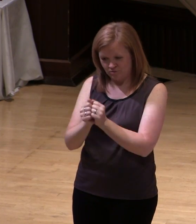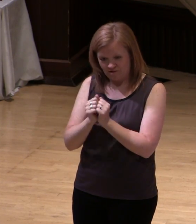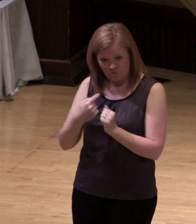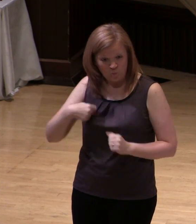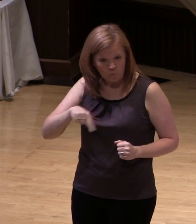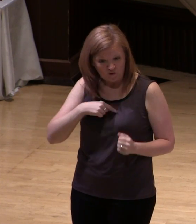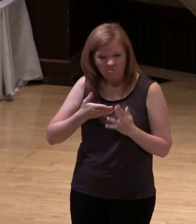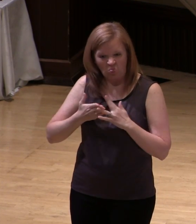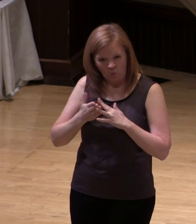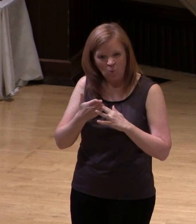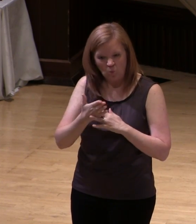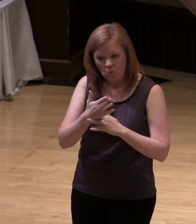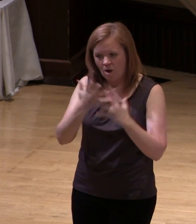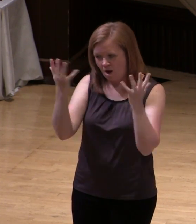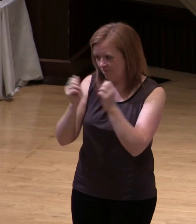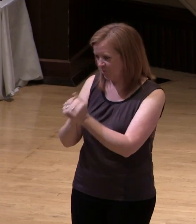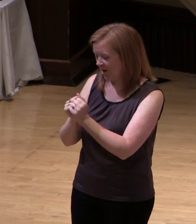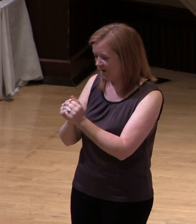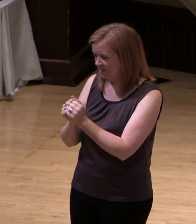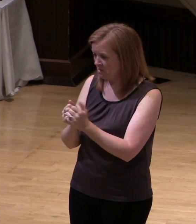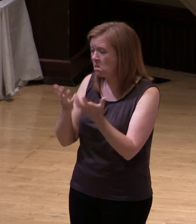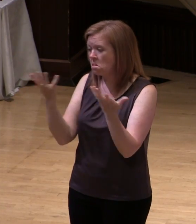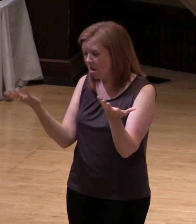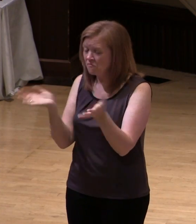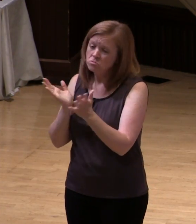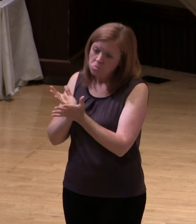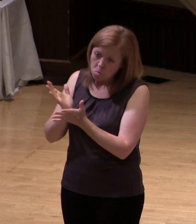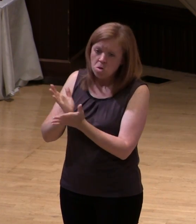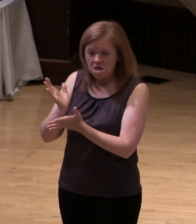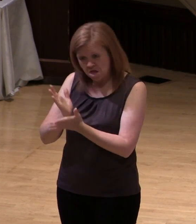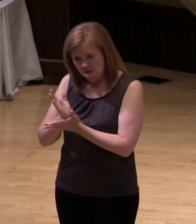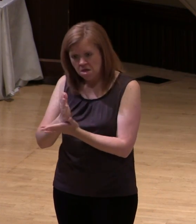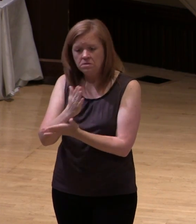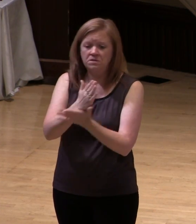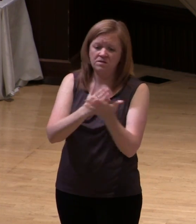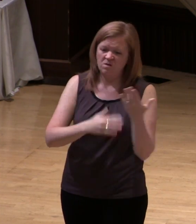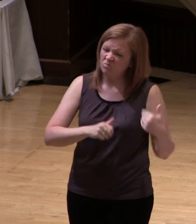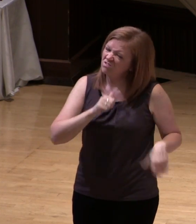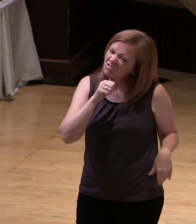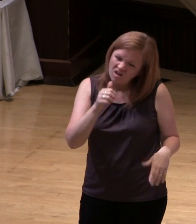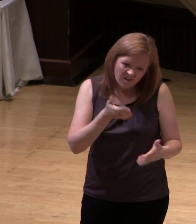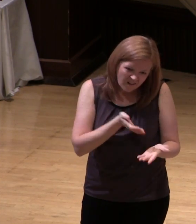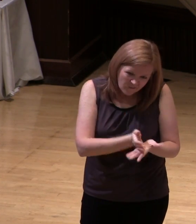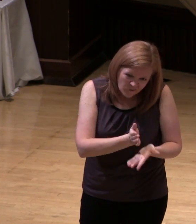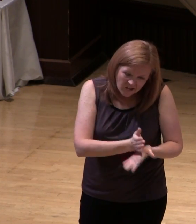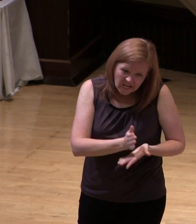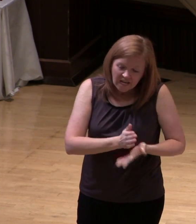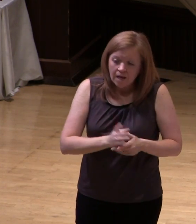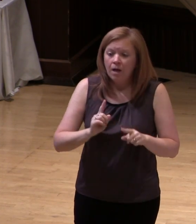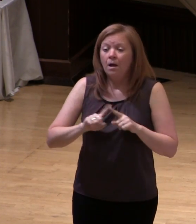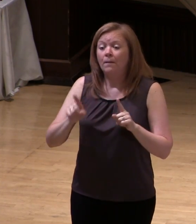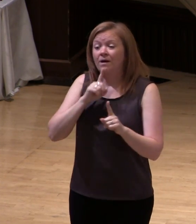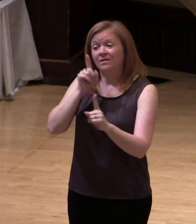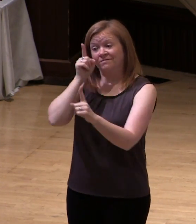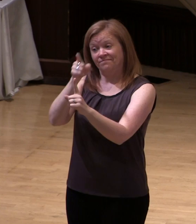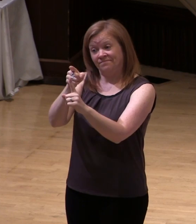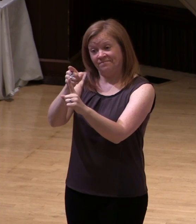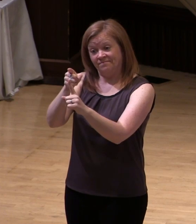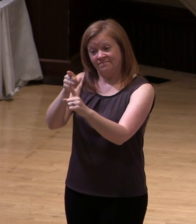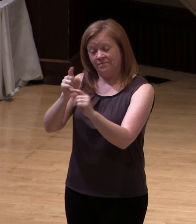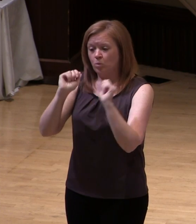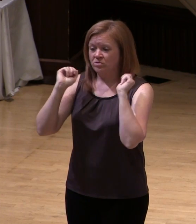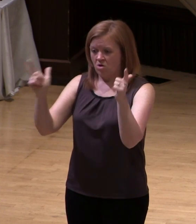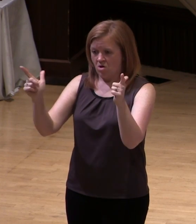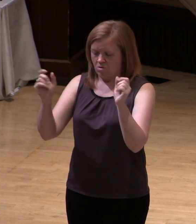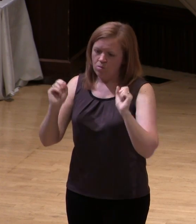together. Much of it was okay, some of it was not okay, but ultimately it was